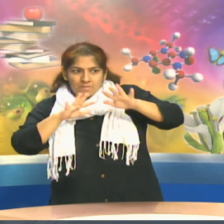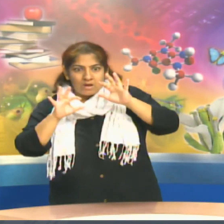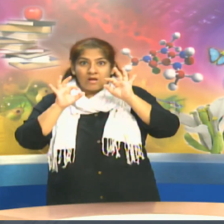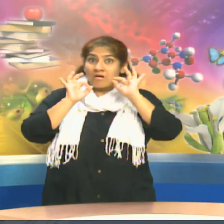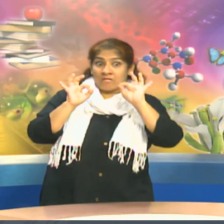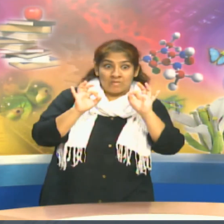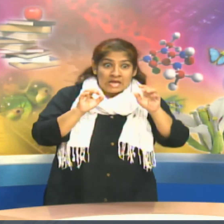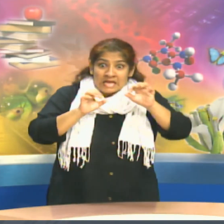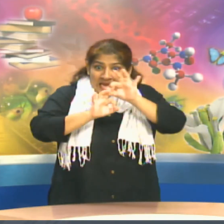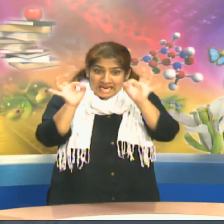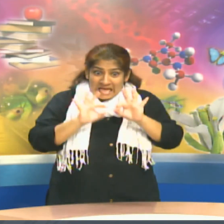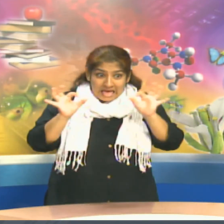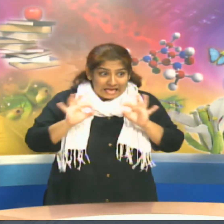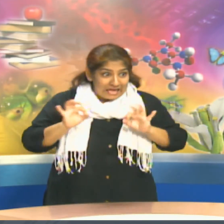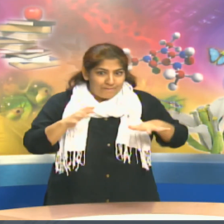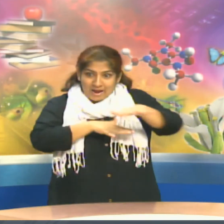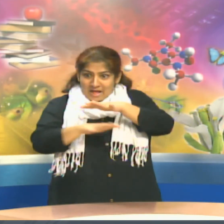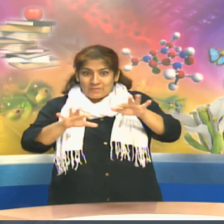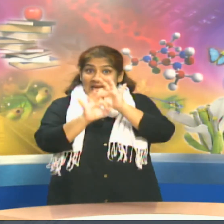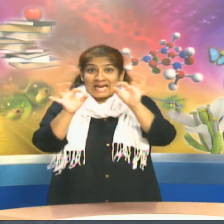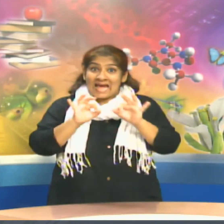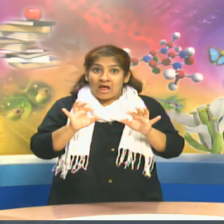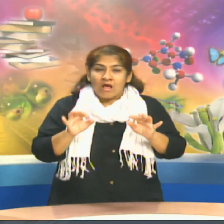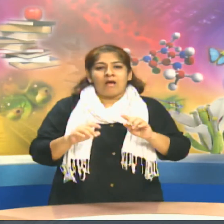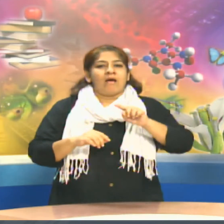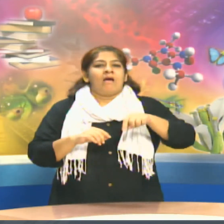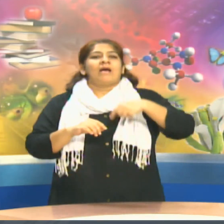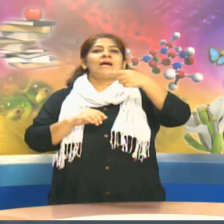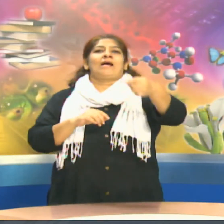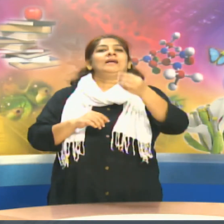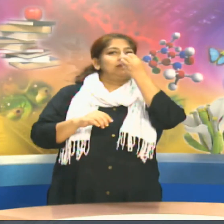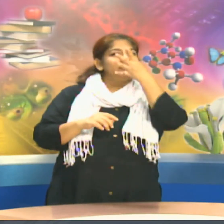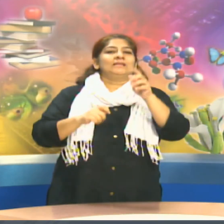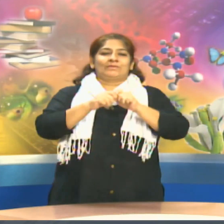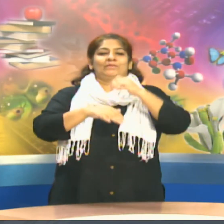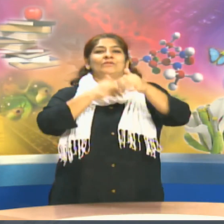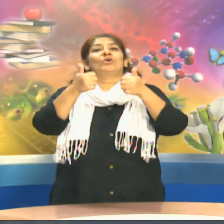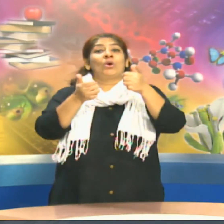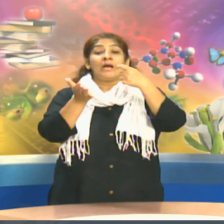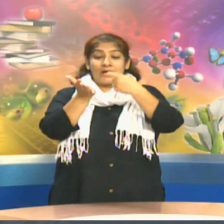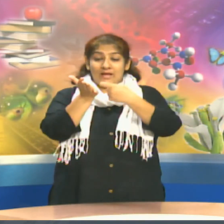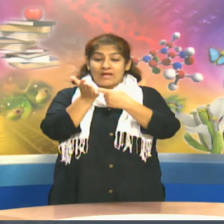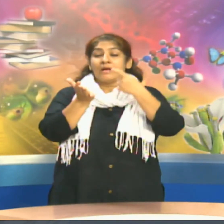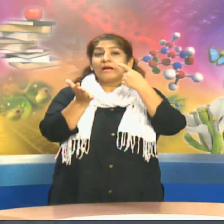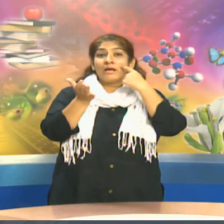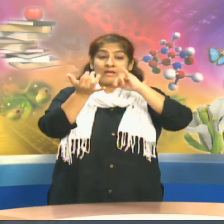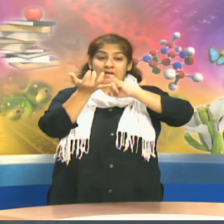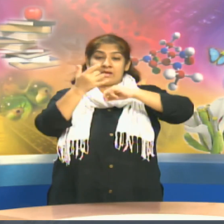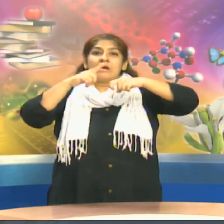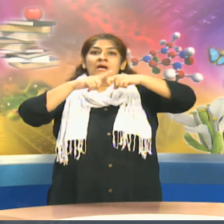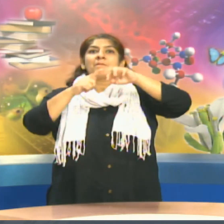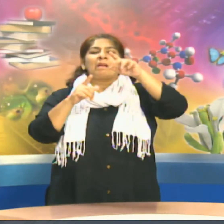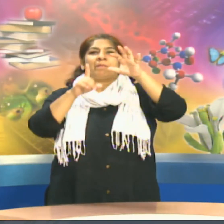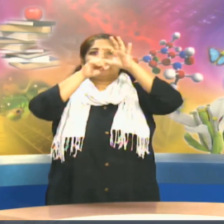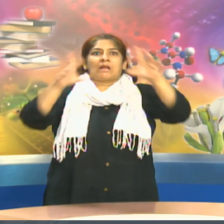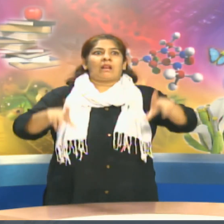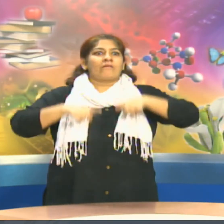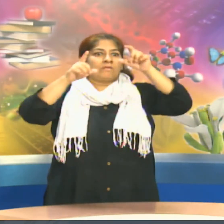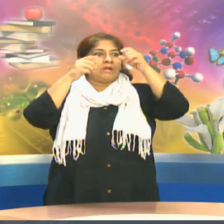is, it reduces the risk of uncertainty. What is going to happen next? What is going